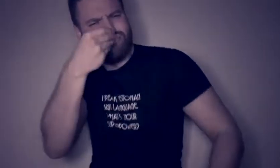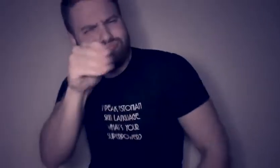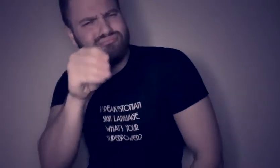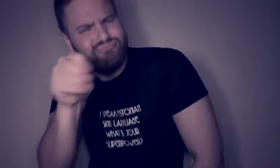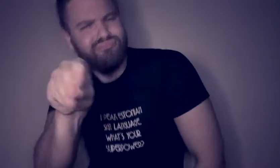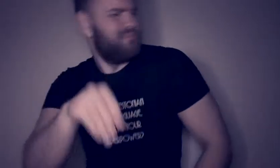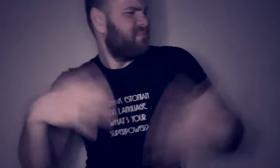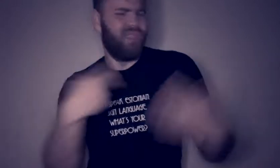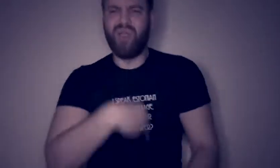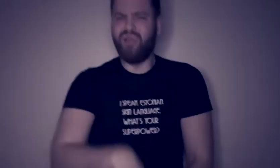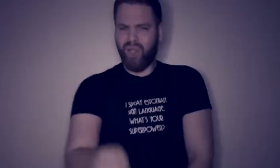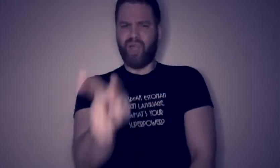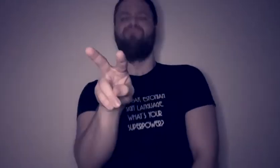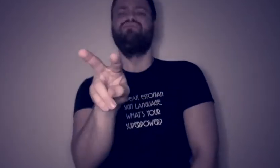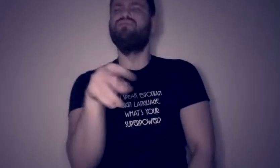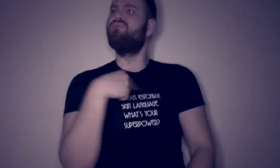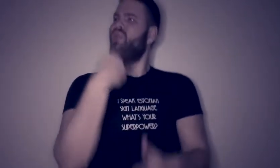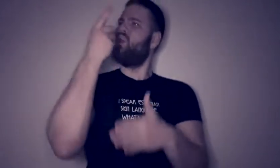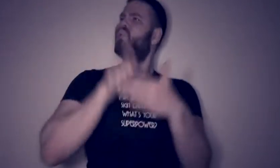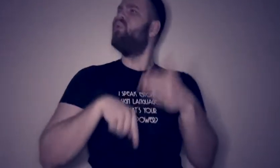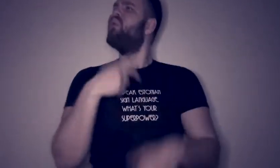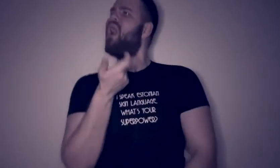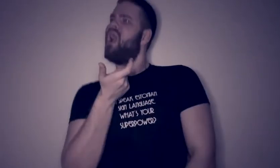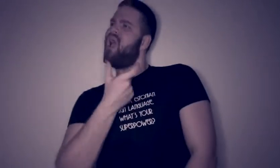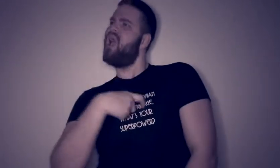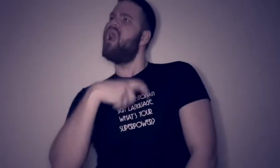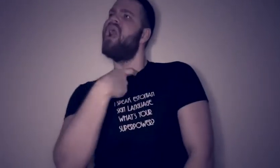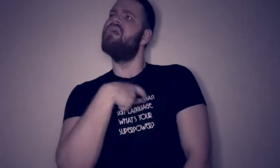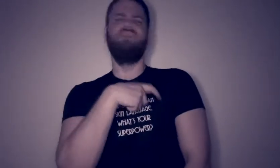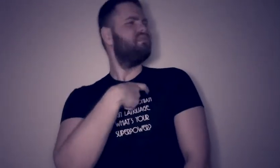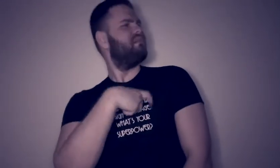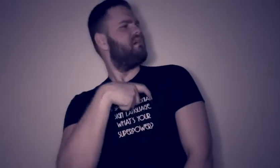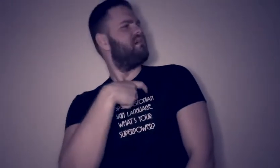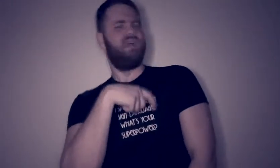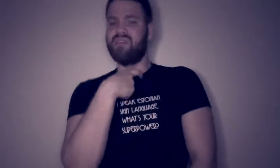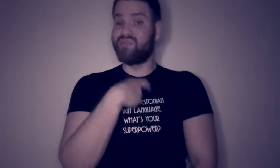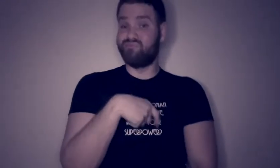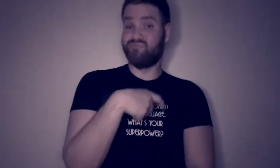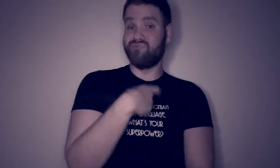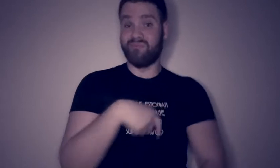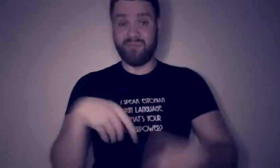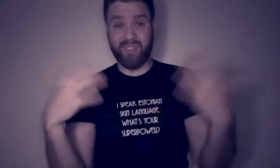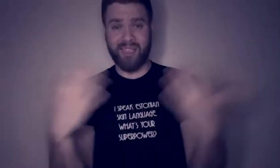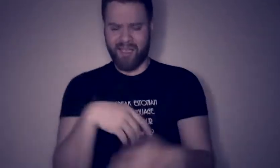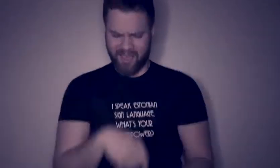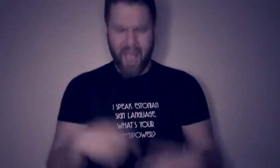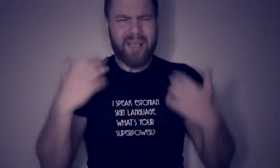head up high in yourself, believe in you, believe me. Having a really good time,